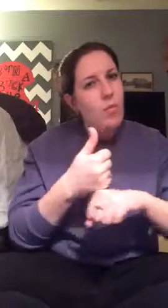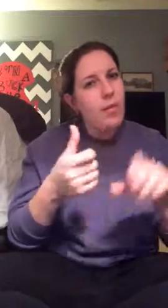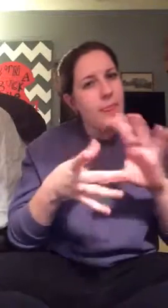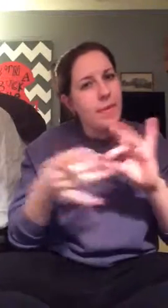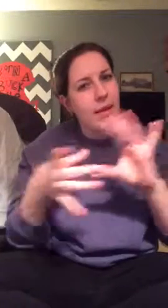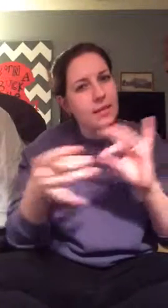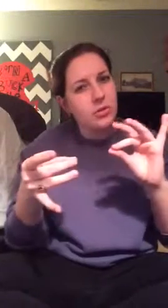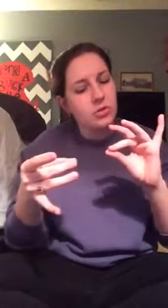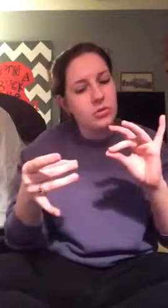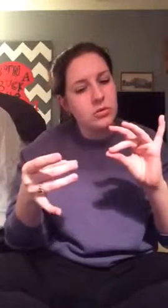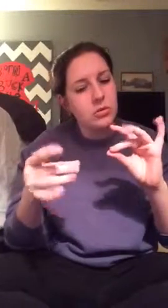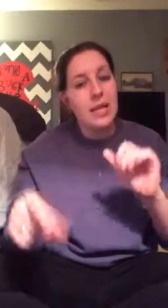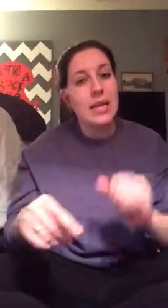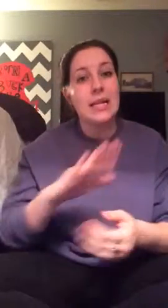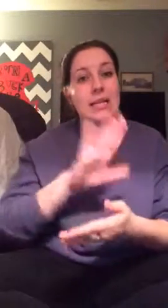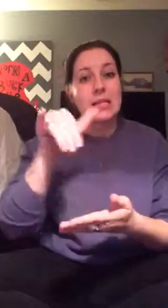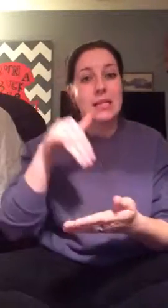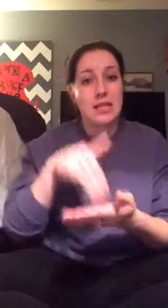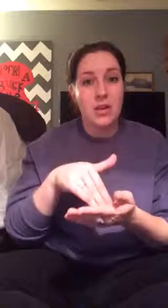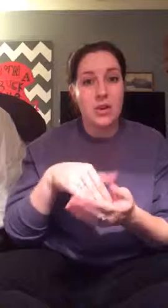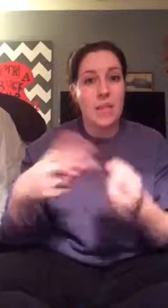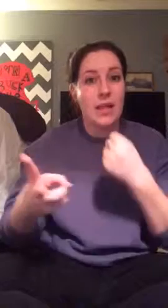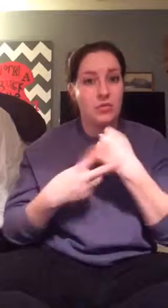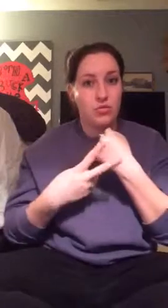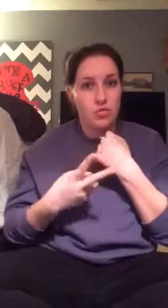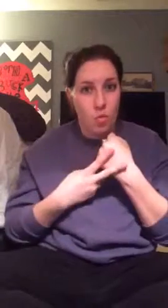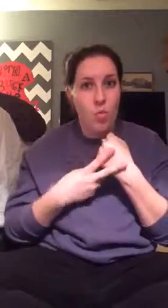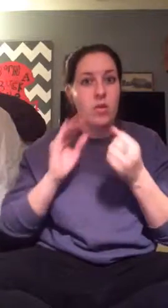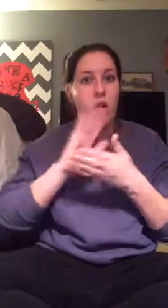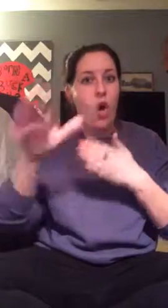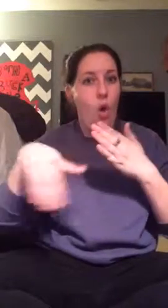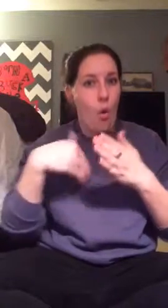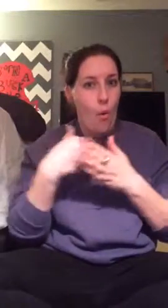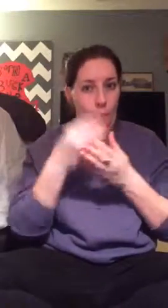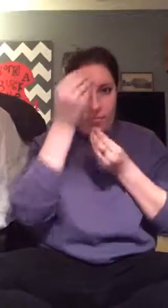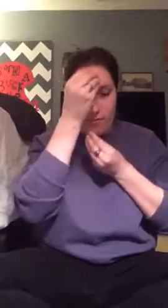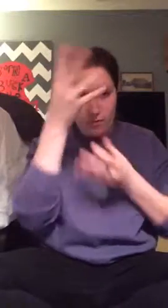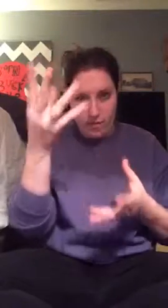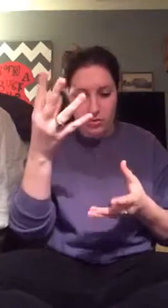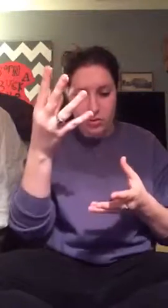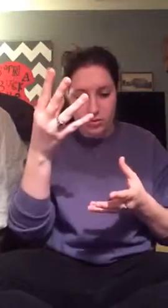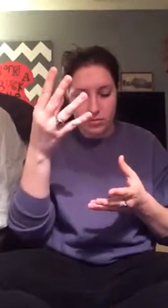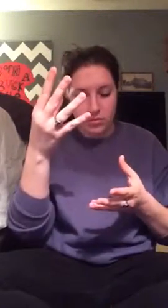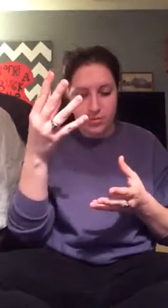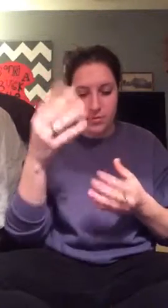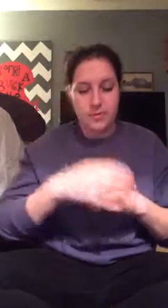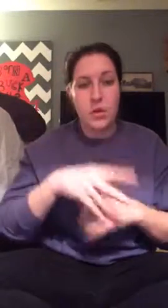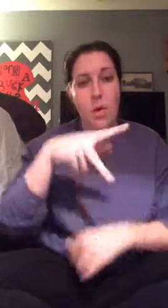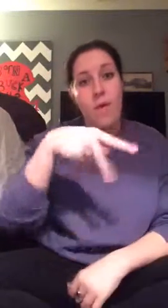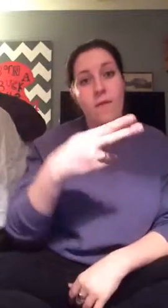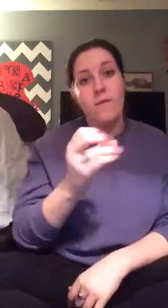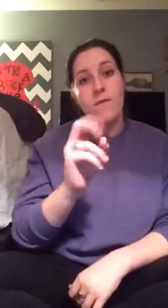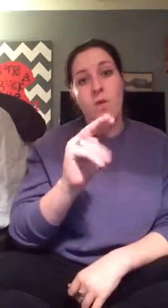that has storage, that has stored information related to words, phonological elements, semantics, syntax, all